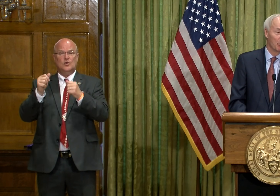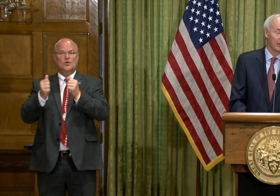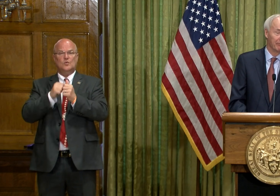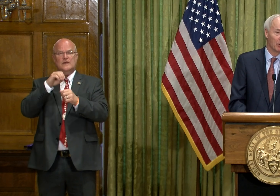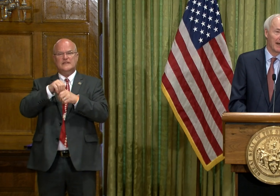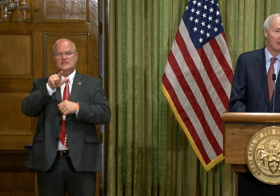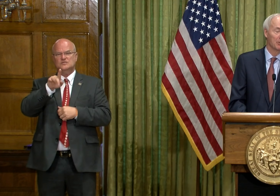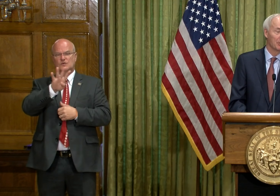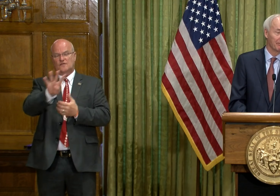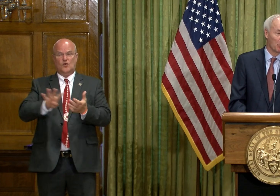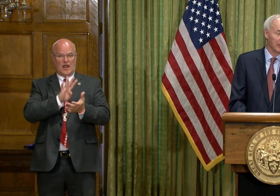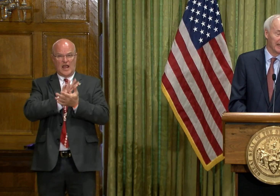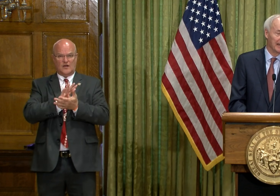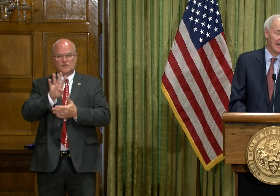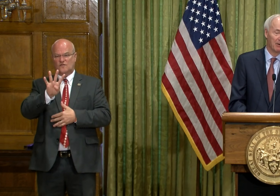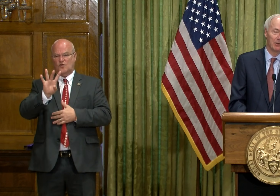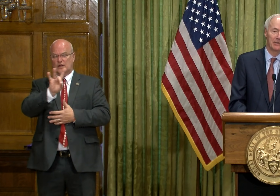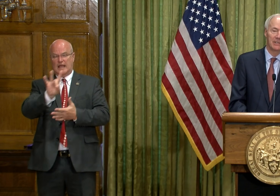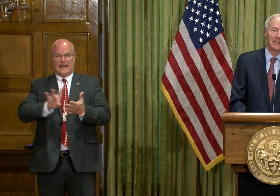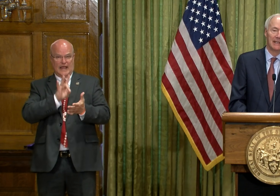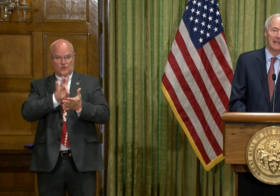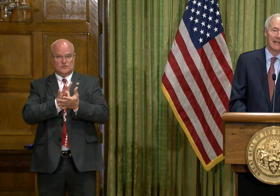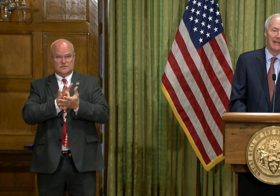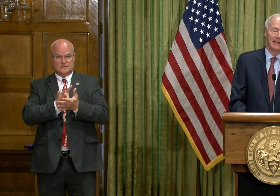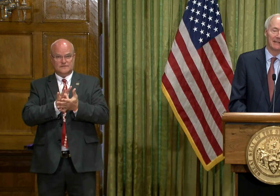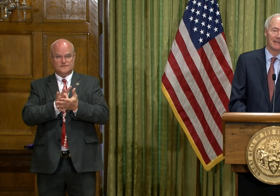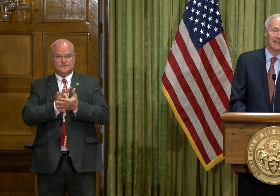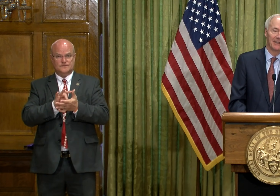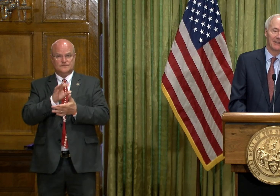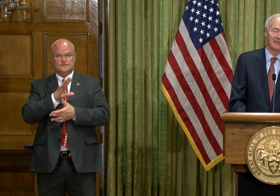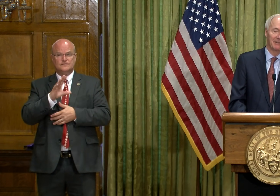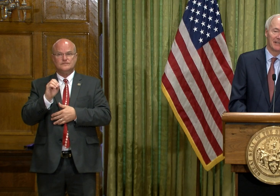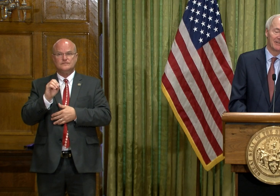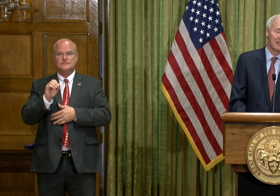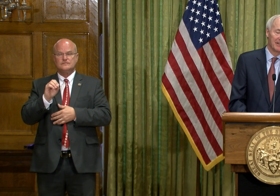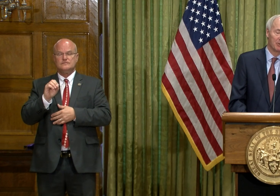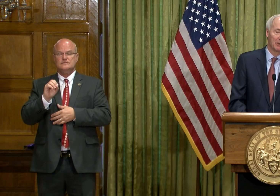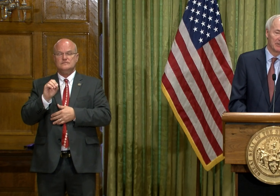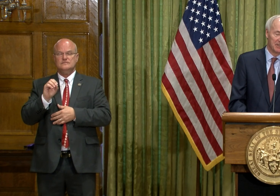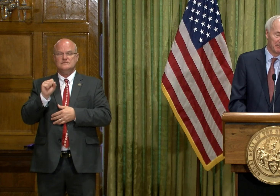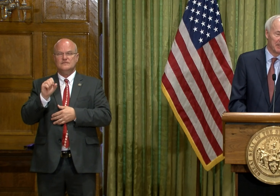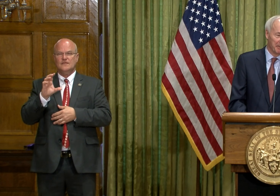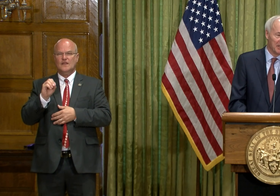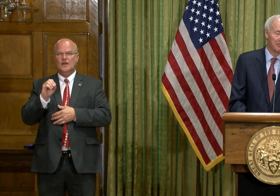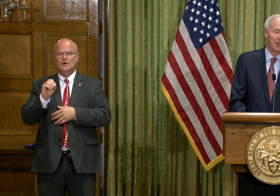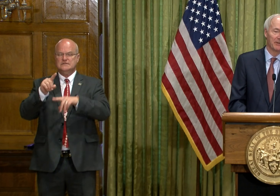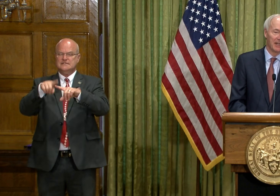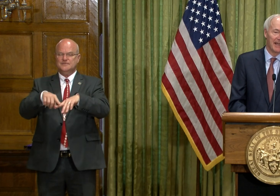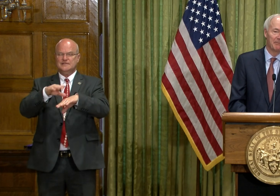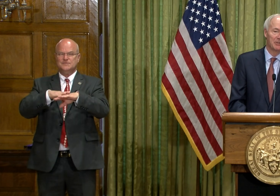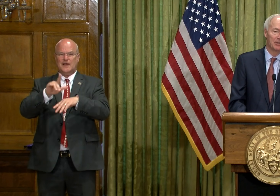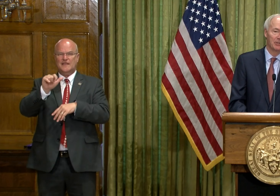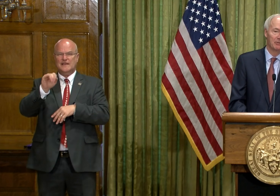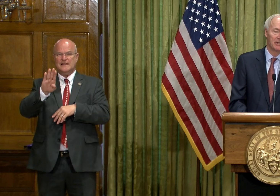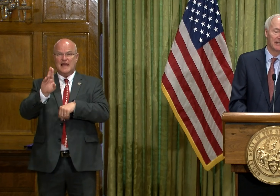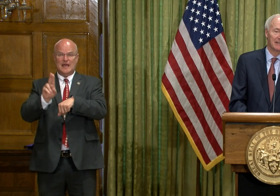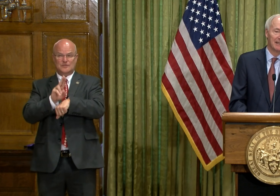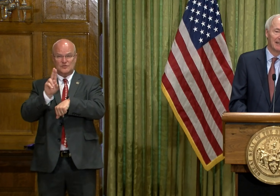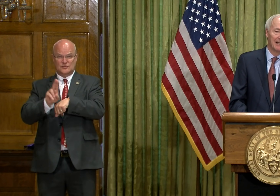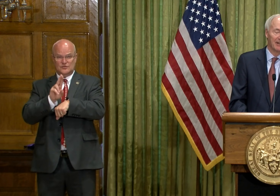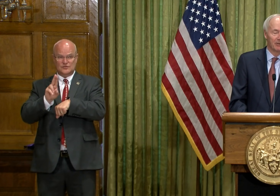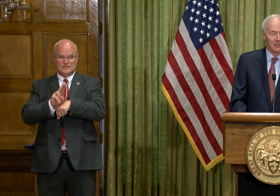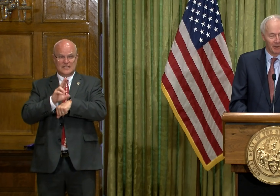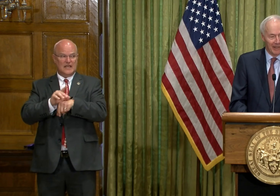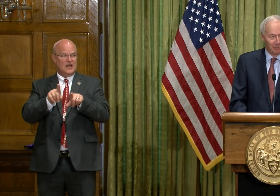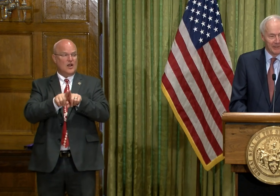within 24 hours or 48 hours. And so it depends upon the lab that you're